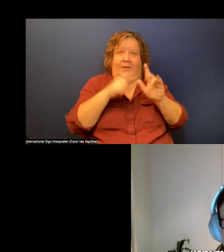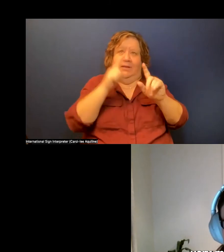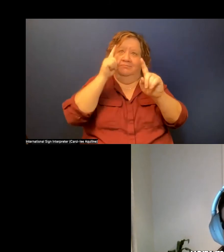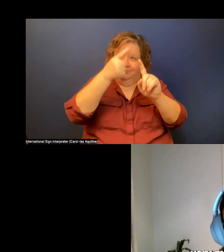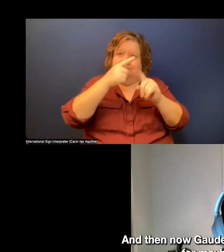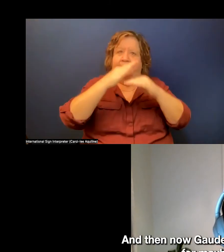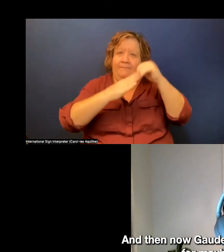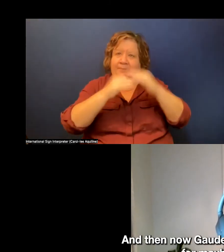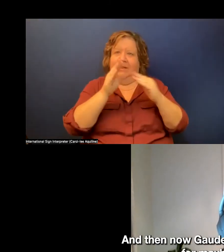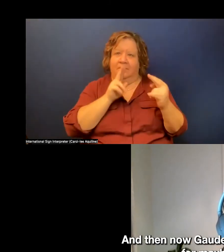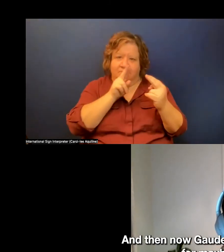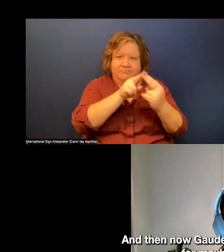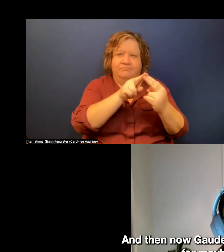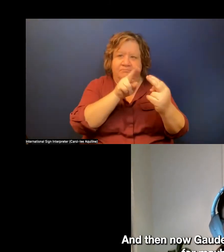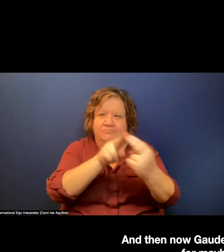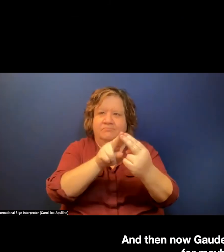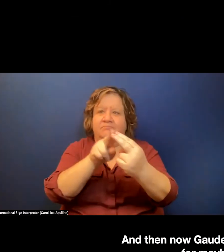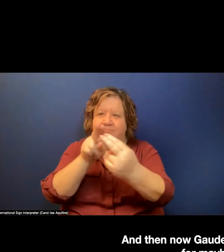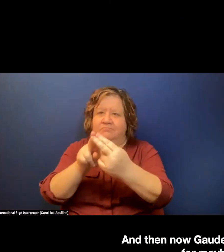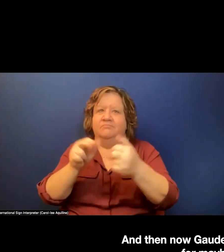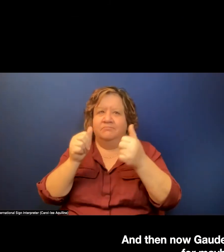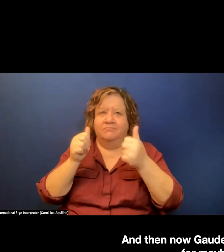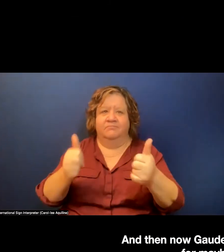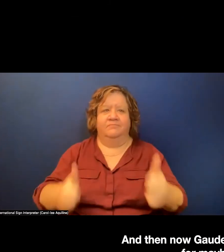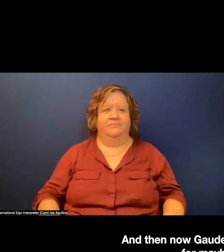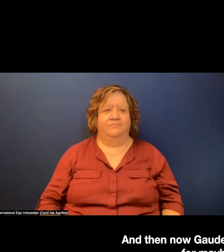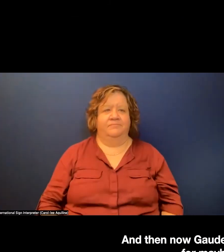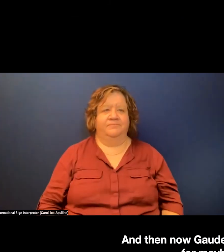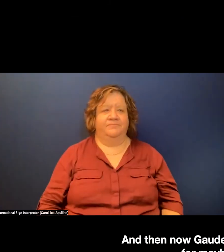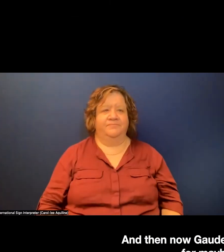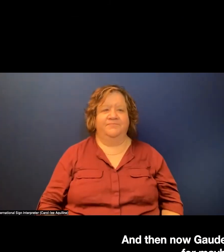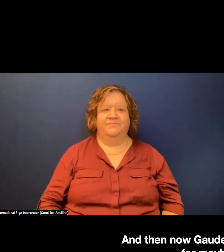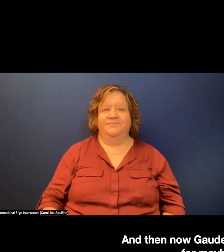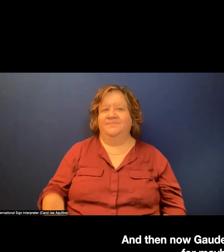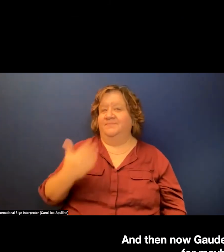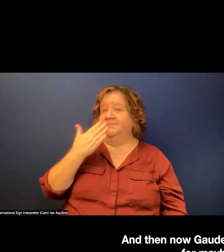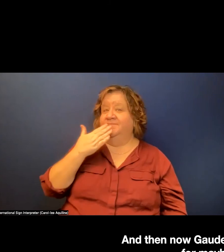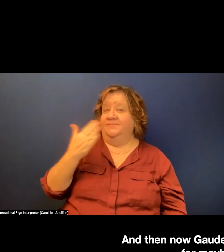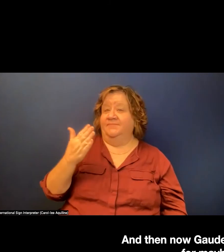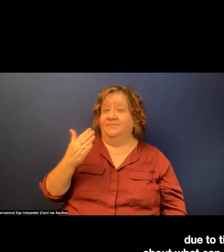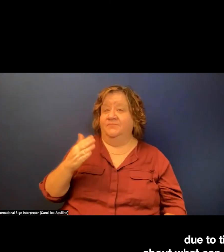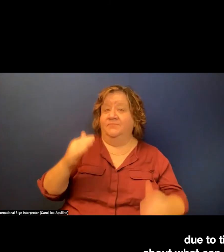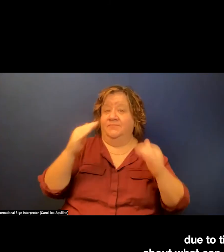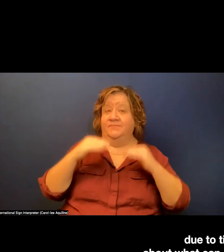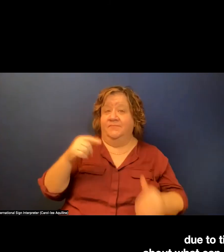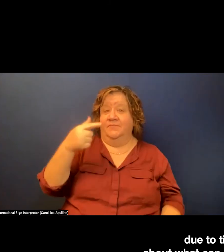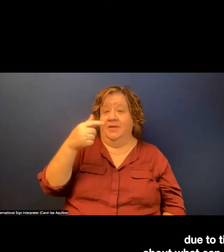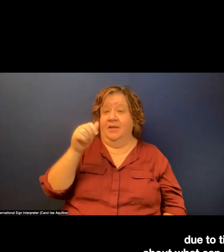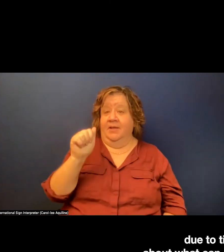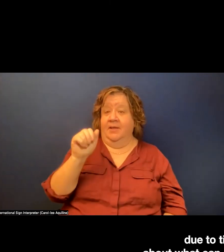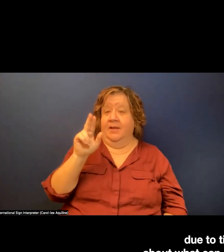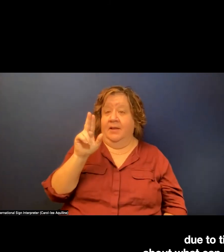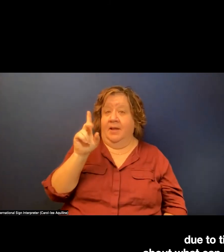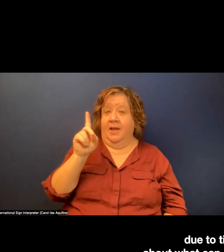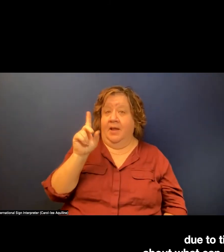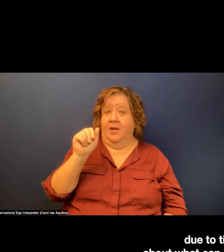Thank you very much, Penny. So now, Gaudens, can I invite you to speak for maybe 1 minute due to